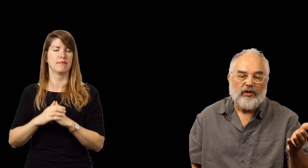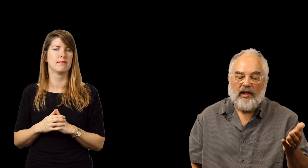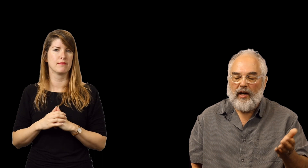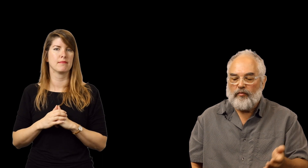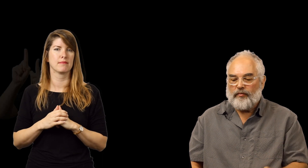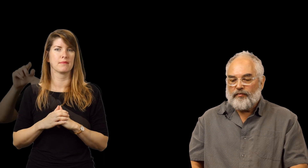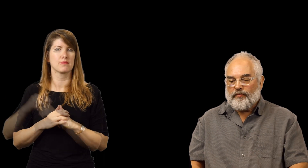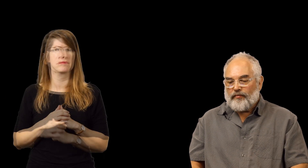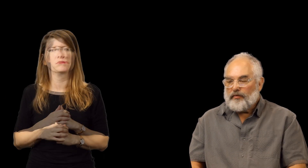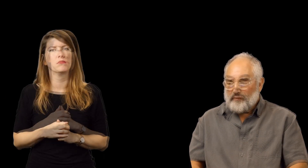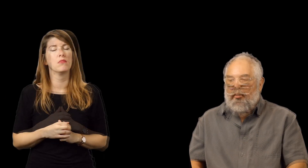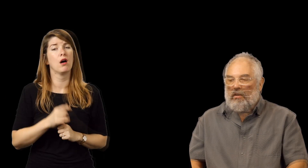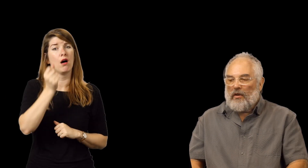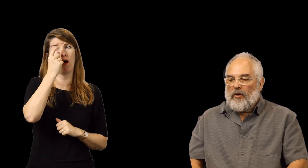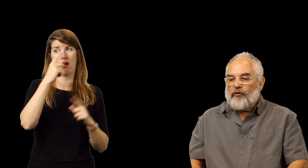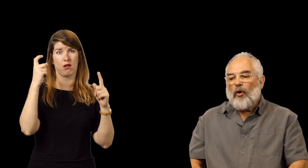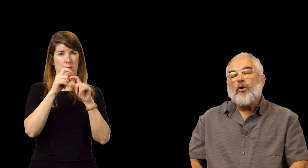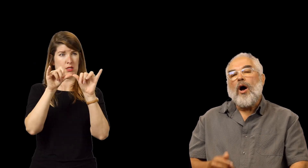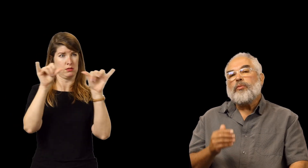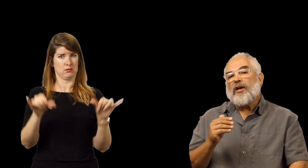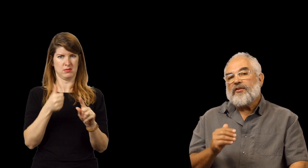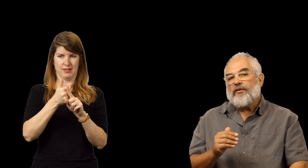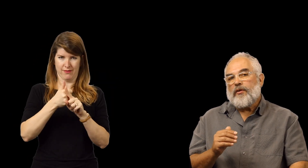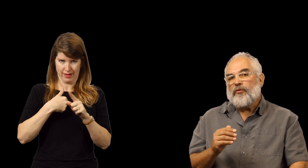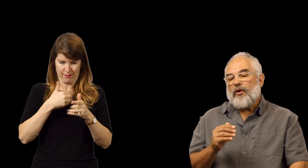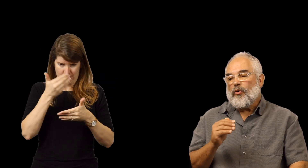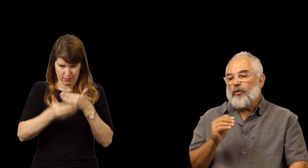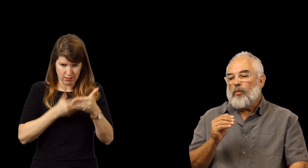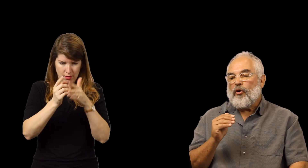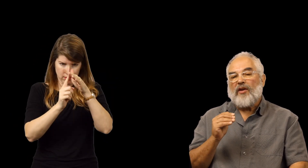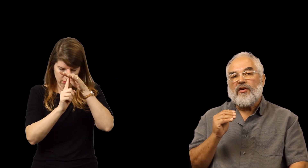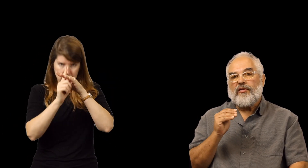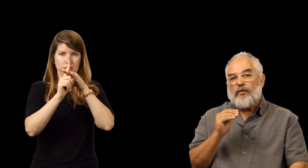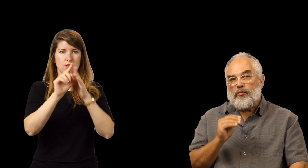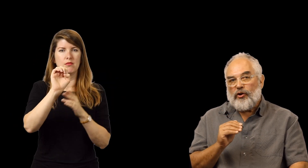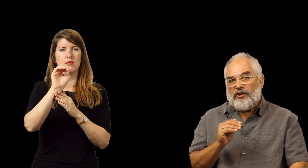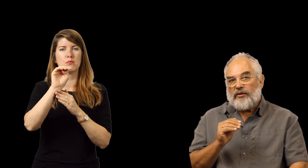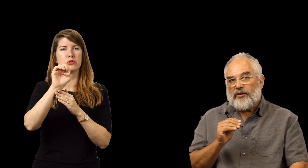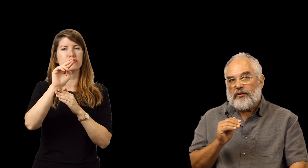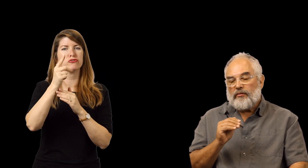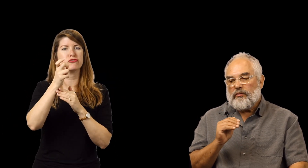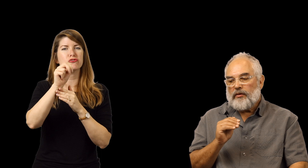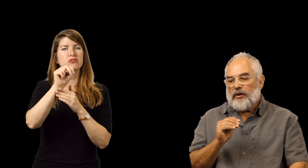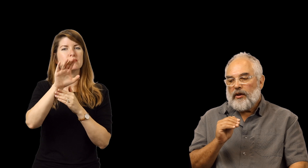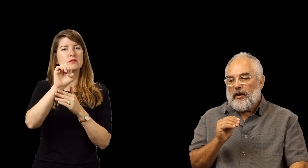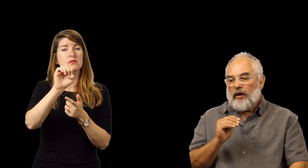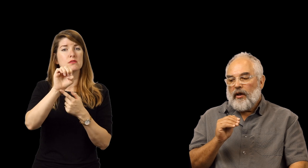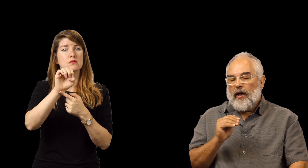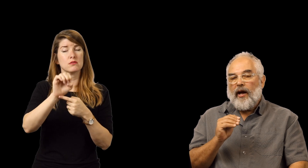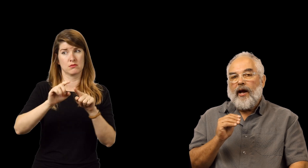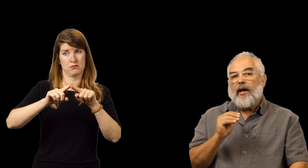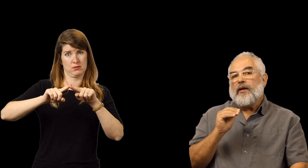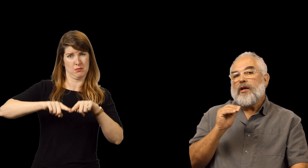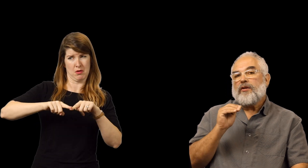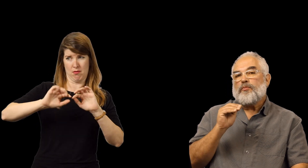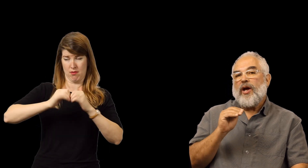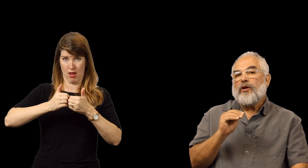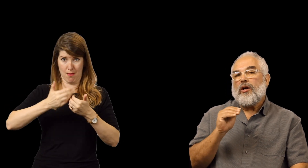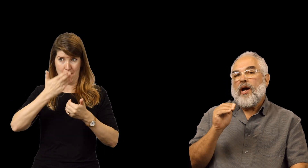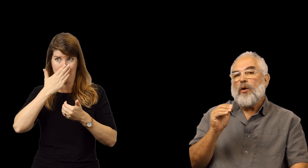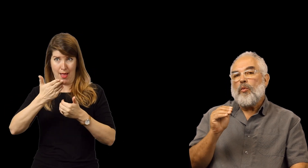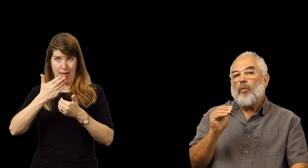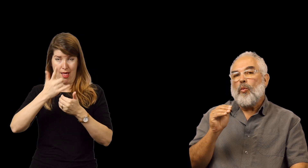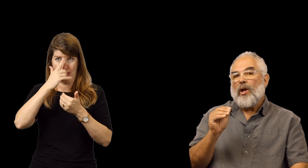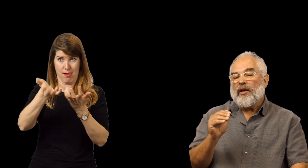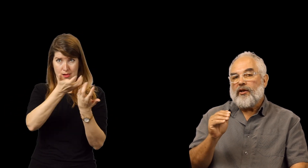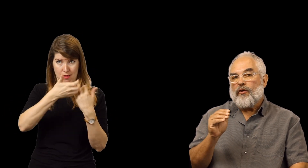stable over time. So complex systems go through a process of emergence, and depending